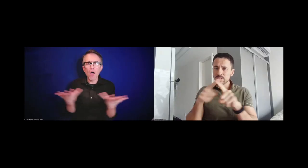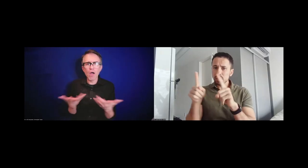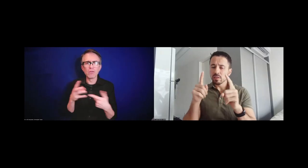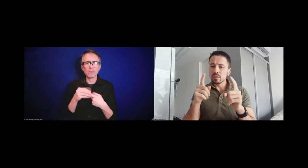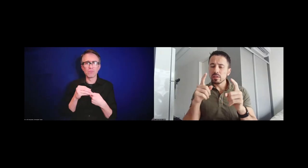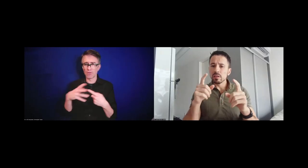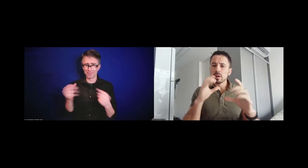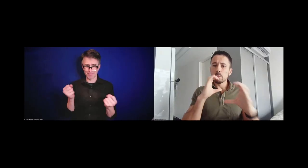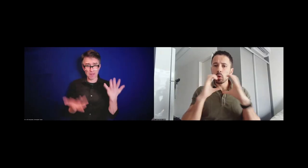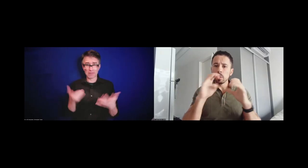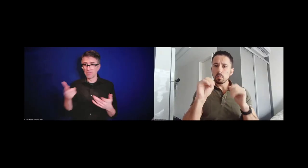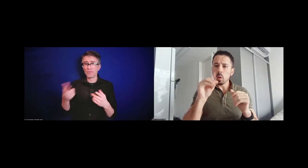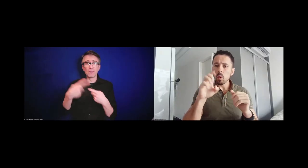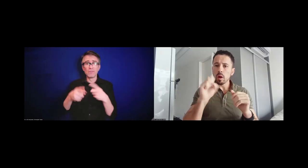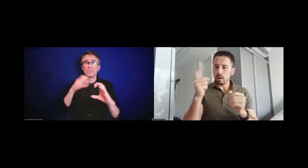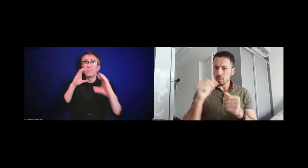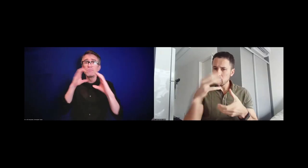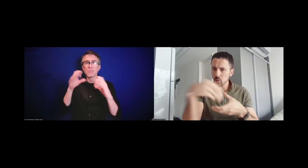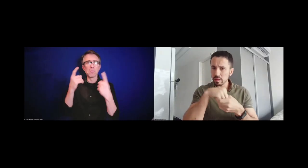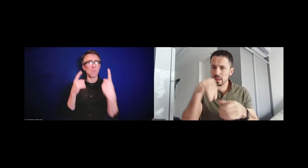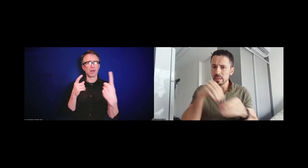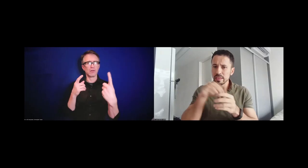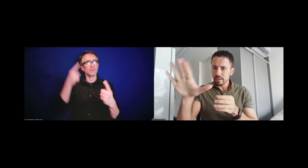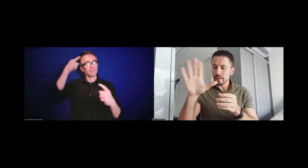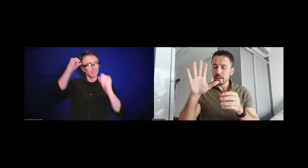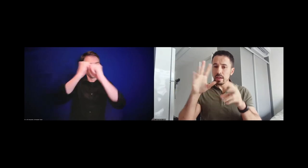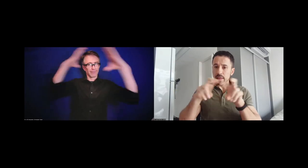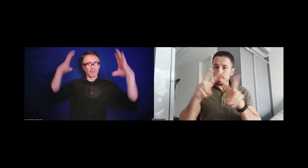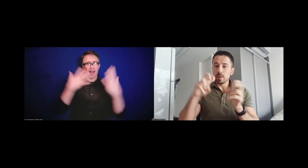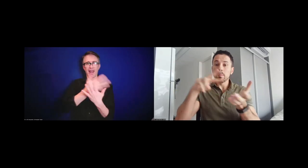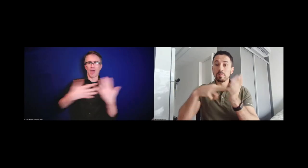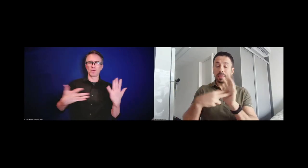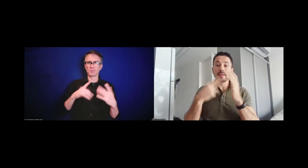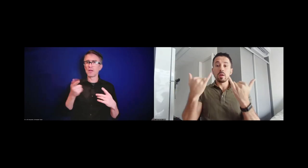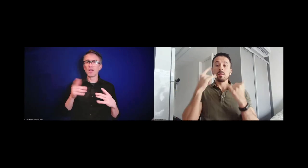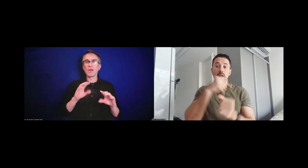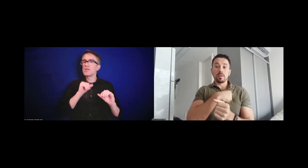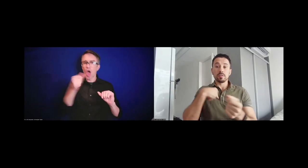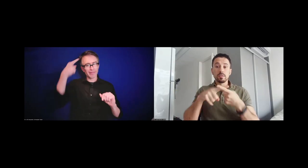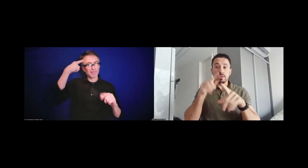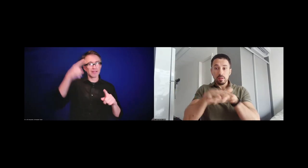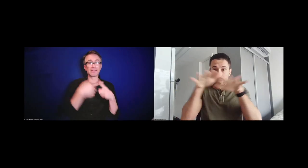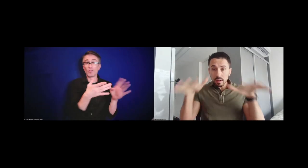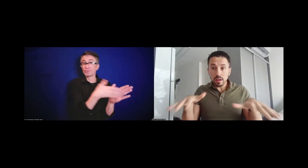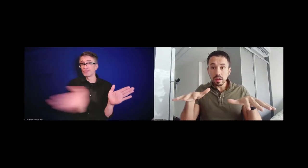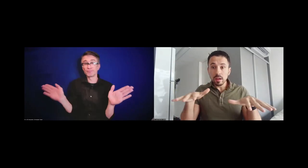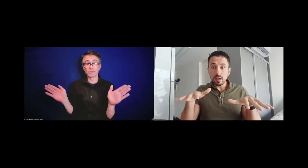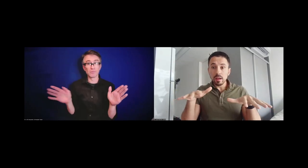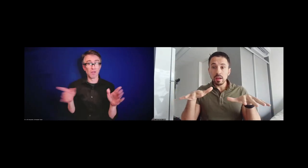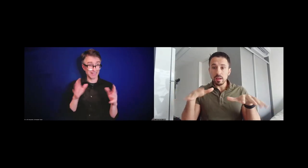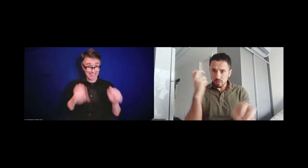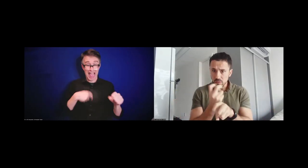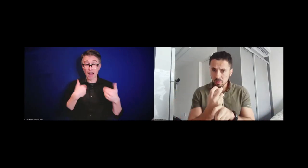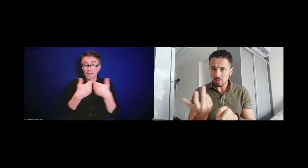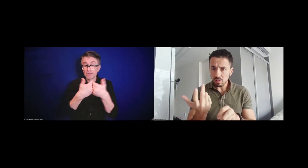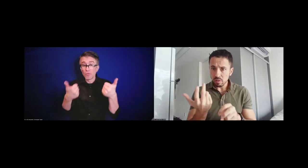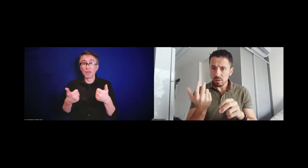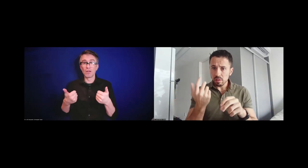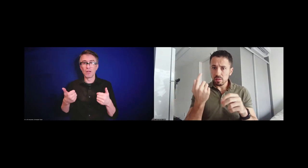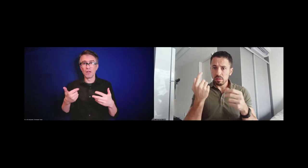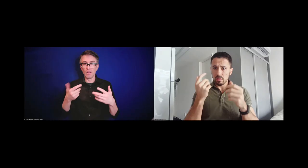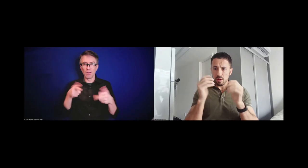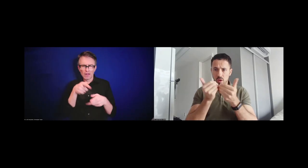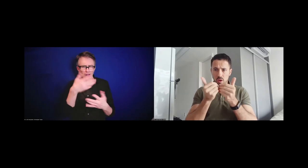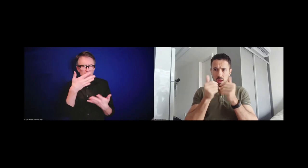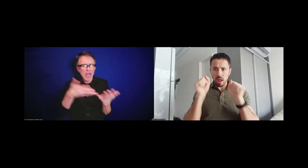different languages, people who use different modes of communication, modalities. The assessment doesn't really cover that. So for us,